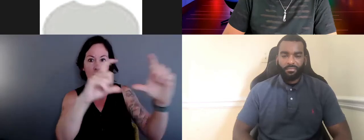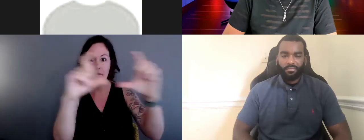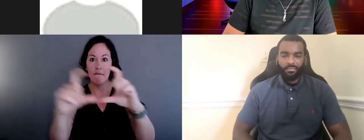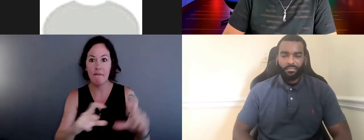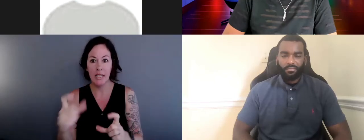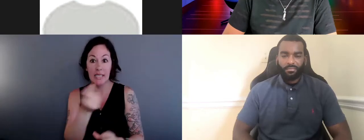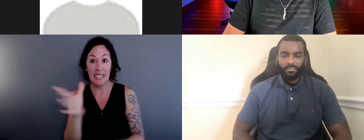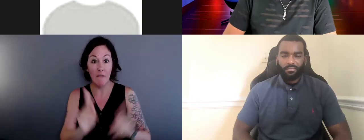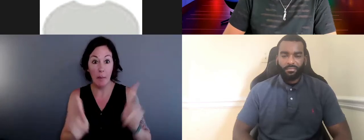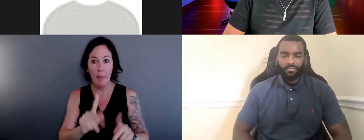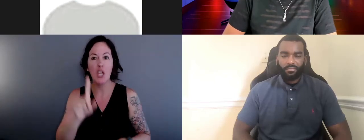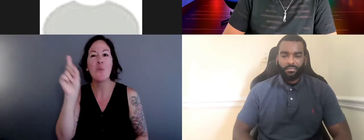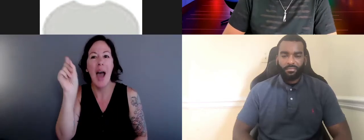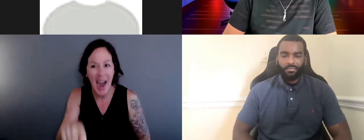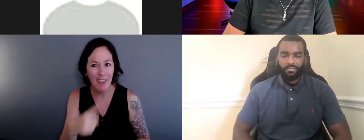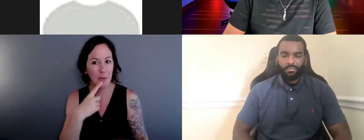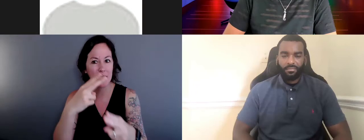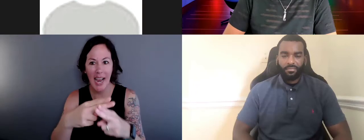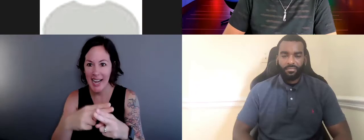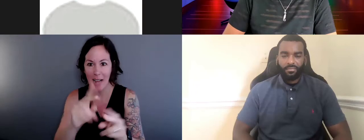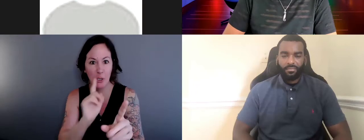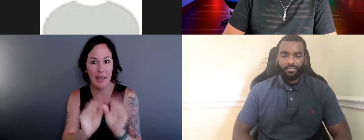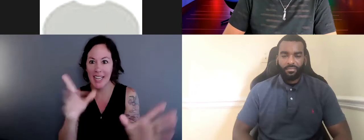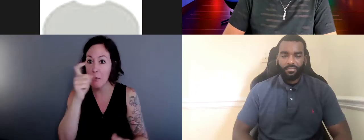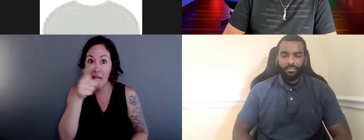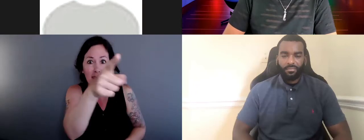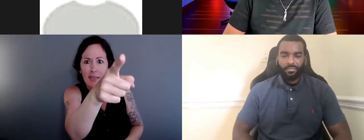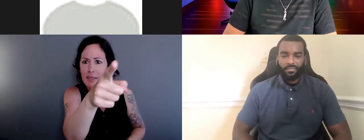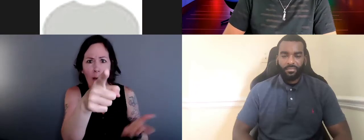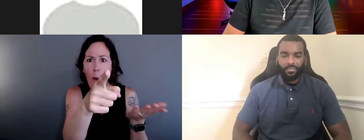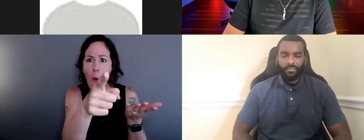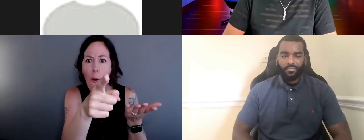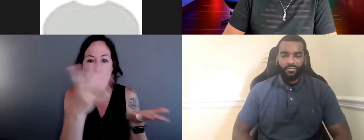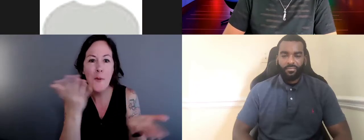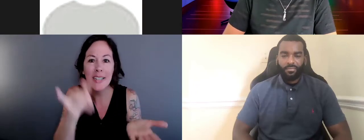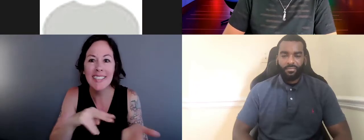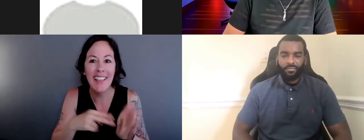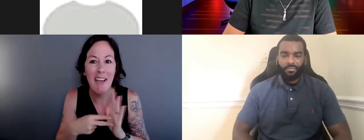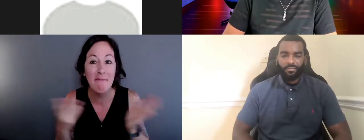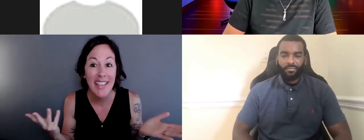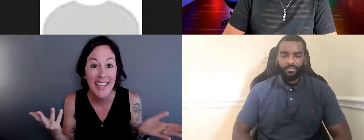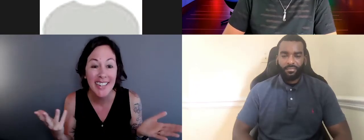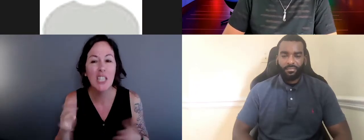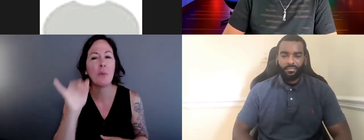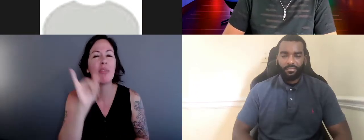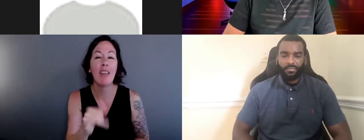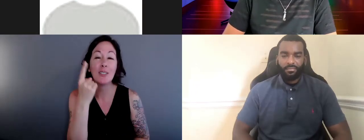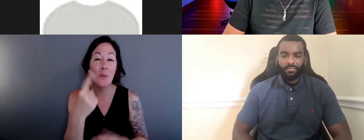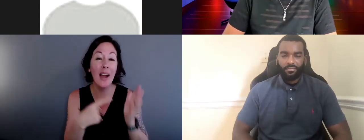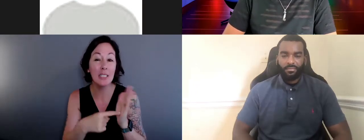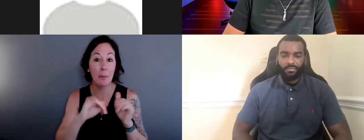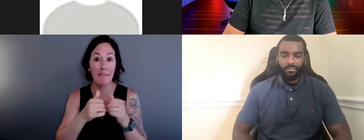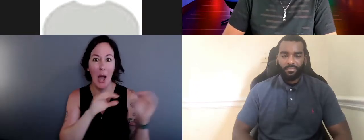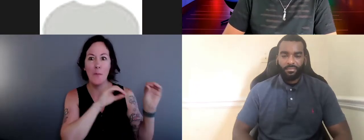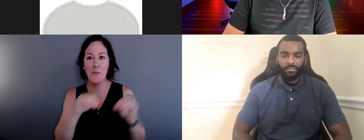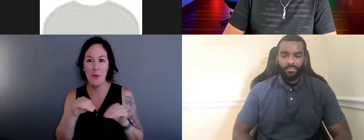new. But on Zoom, because we have so many boxes here, and we can't tell who we're looking at, we need to say their